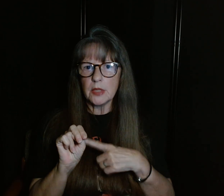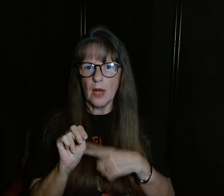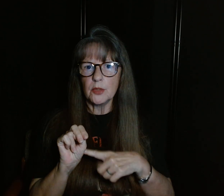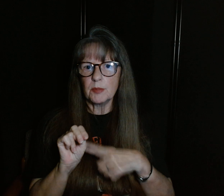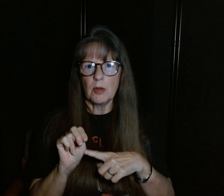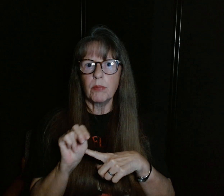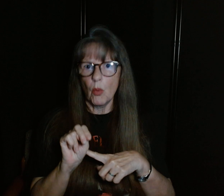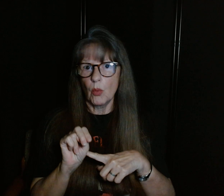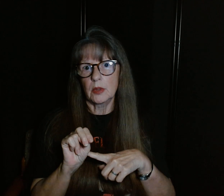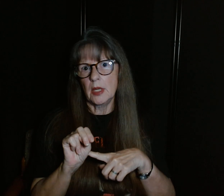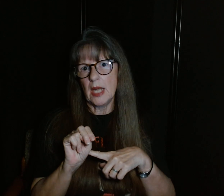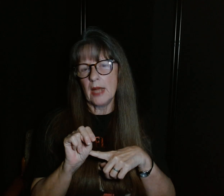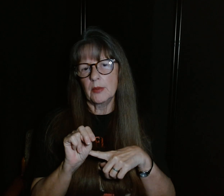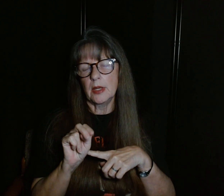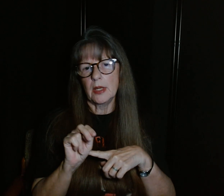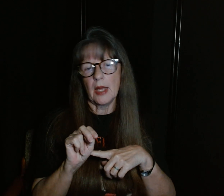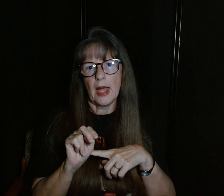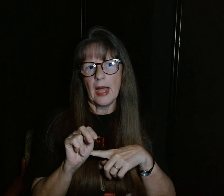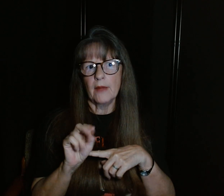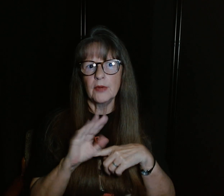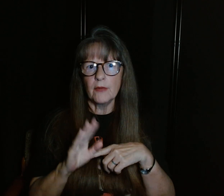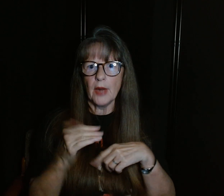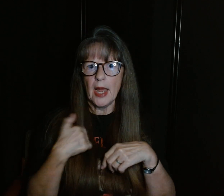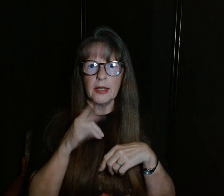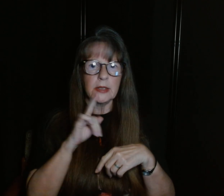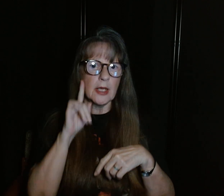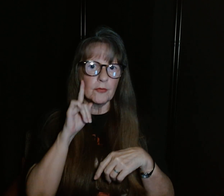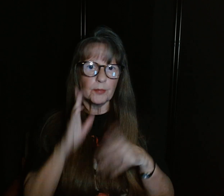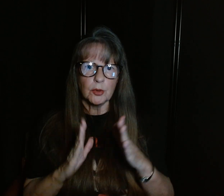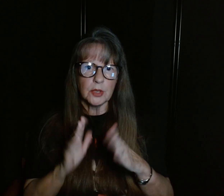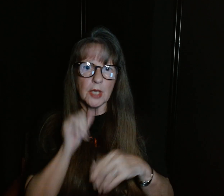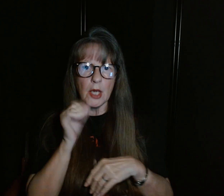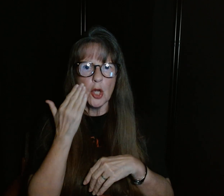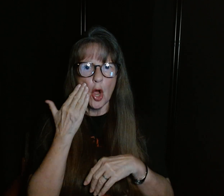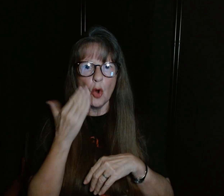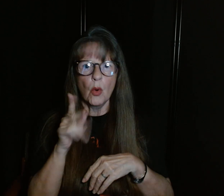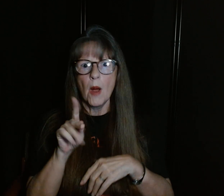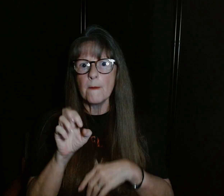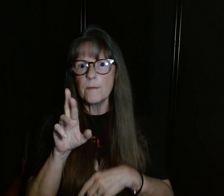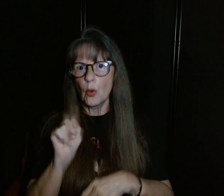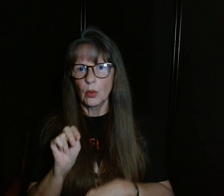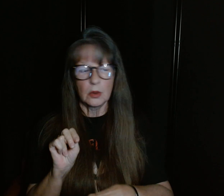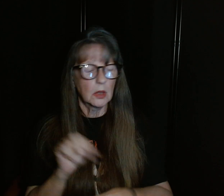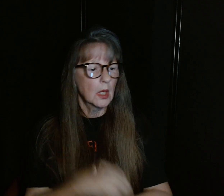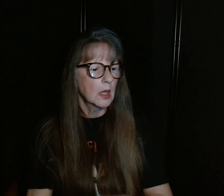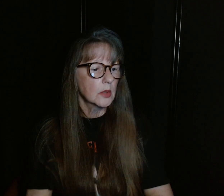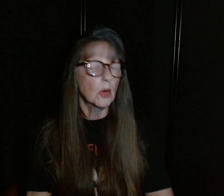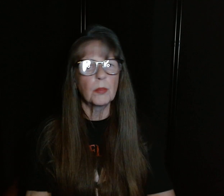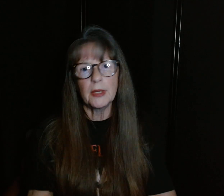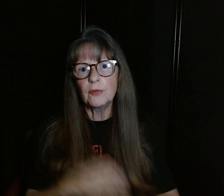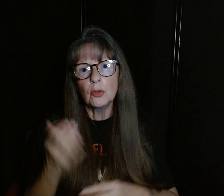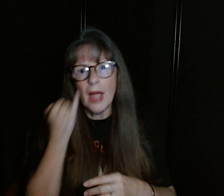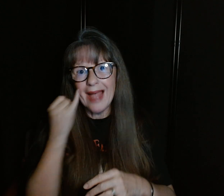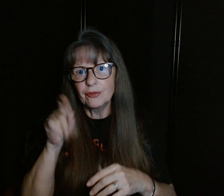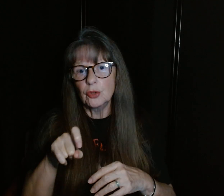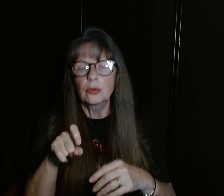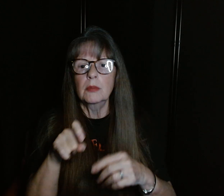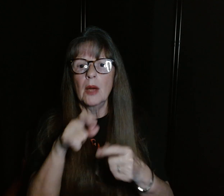I would spell porn, and I've never had a deaf person not know porn. So, but if you have to, you might want to